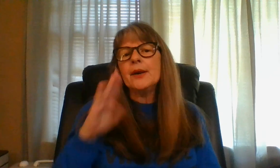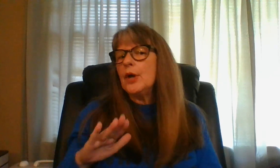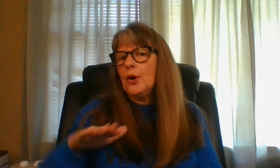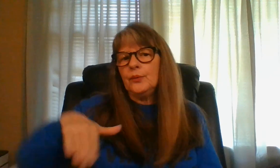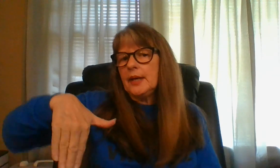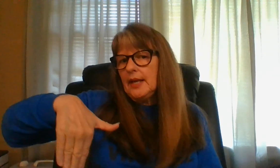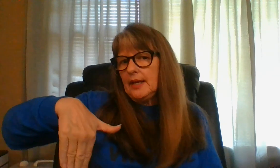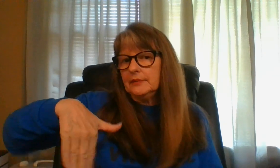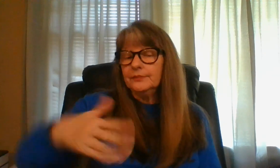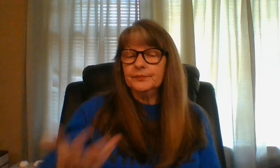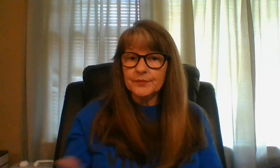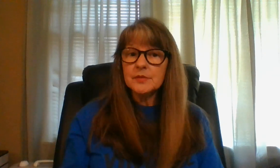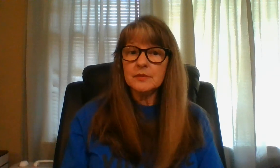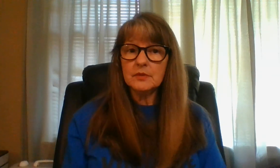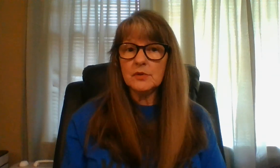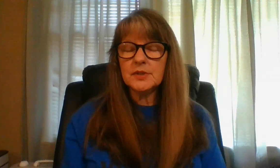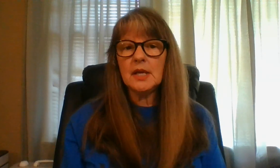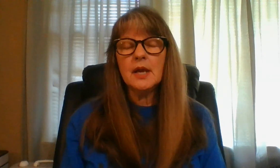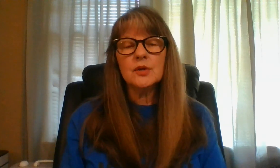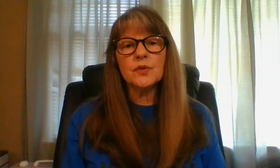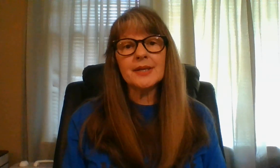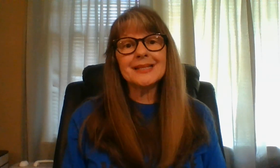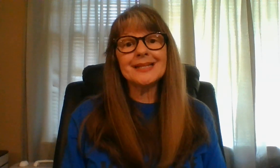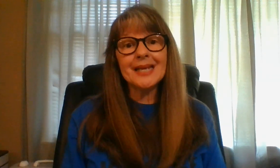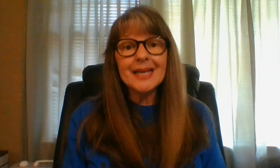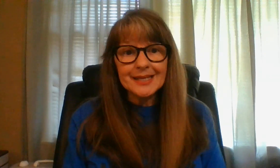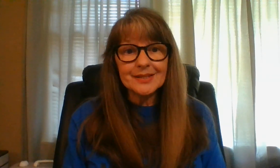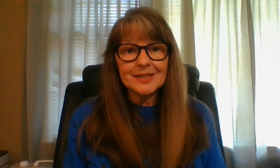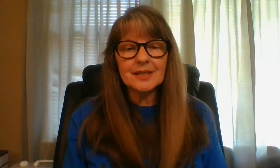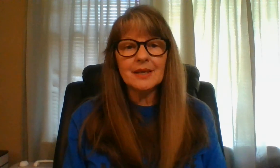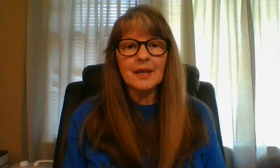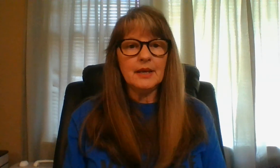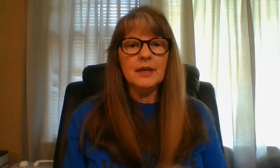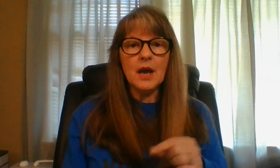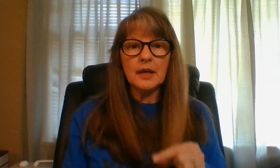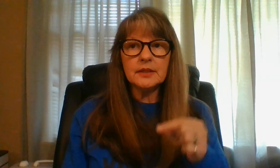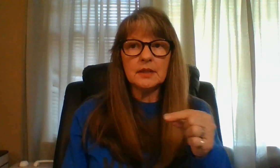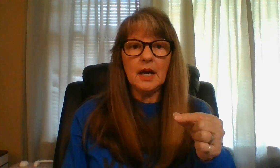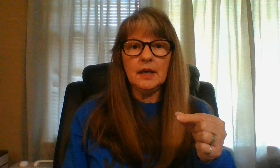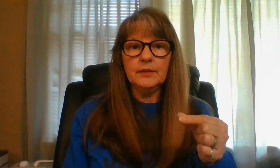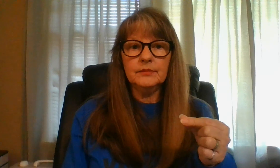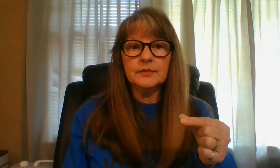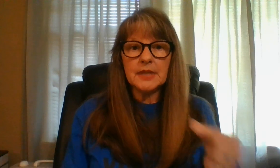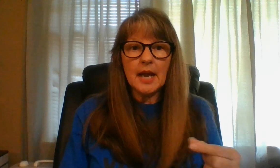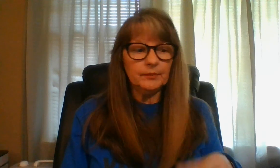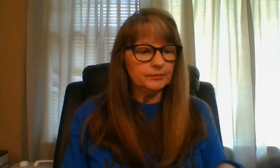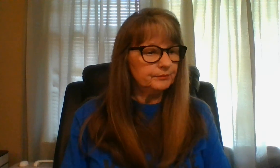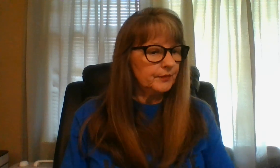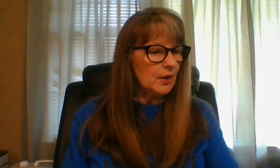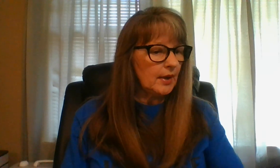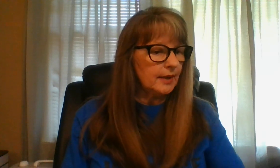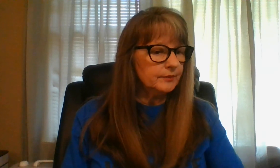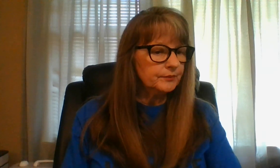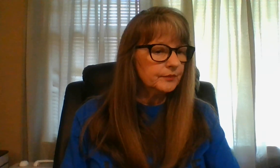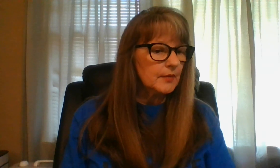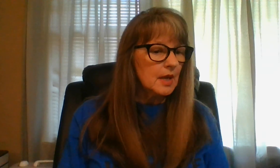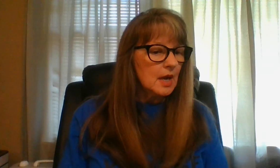don't know. Not yet. You see? So that's tense, not time. Okay.